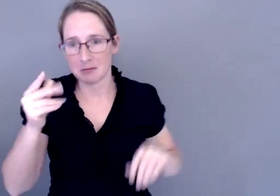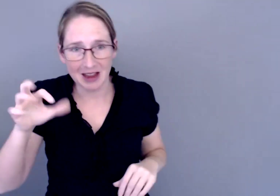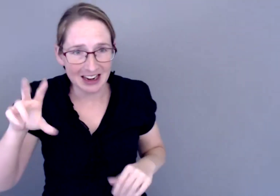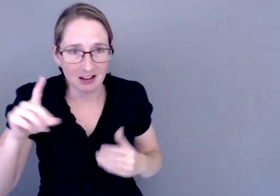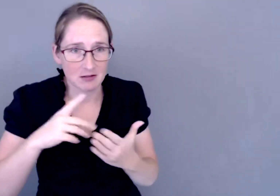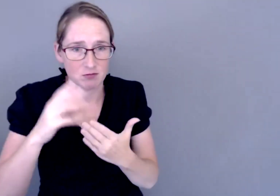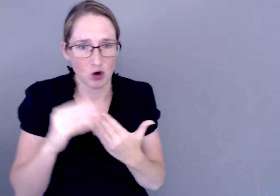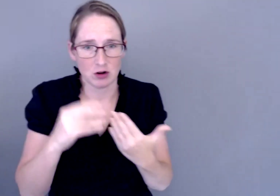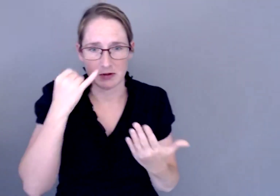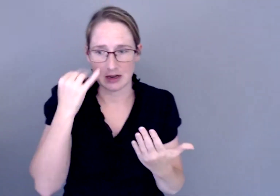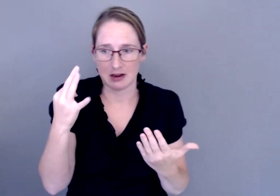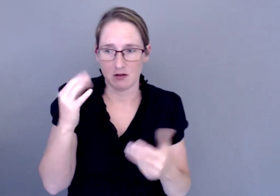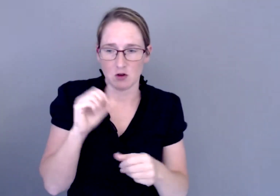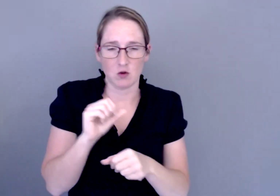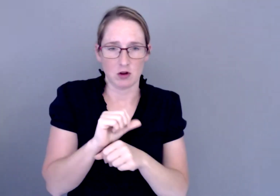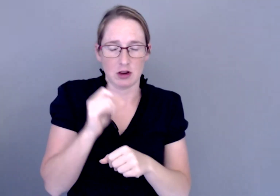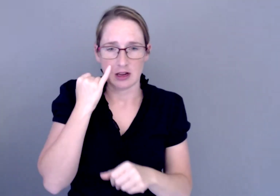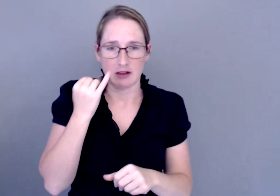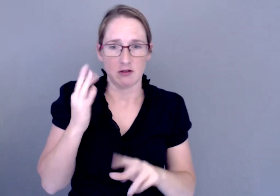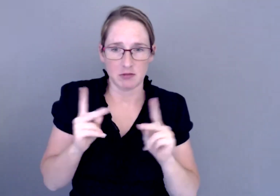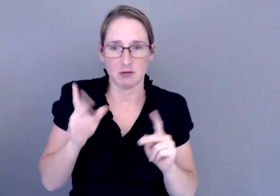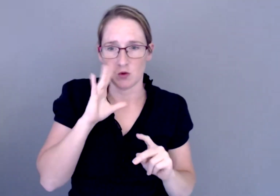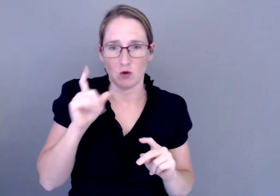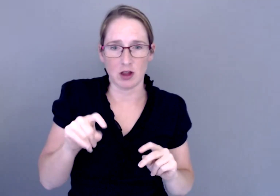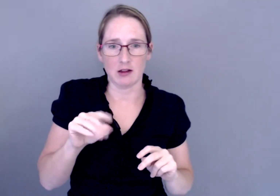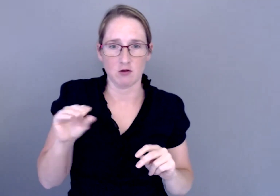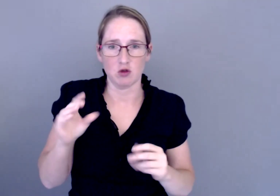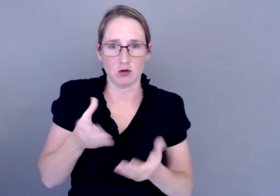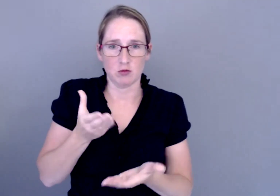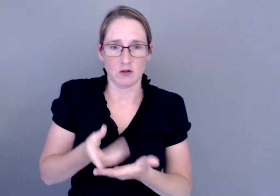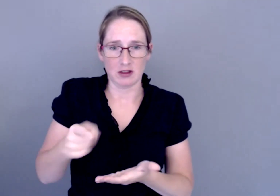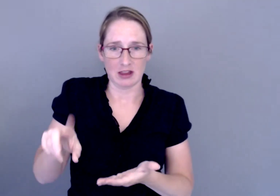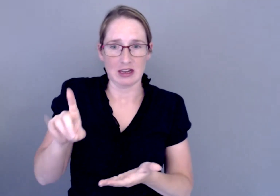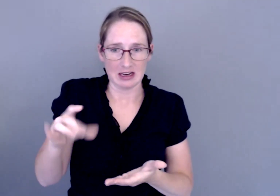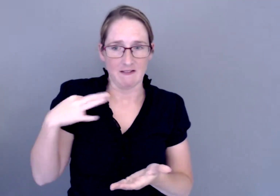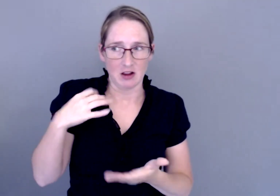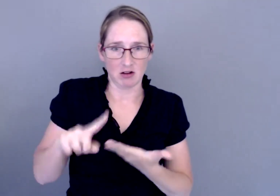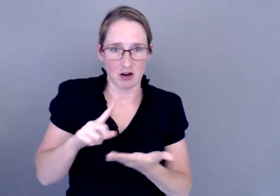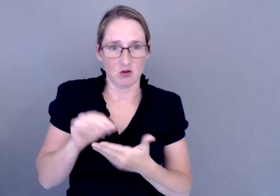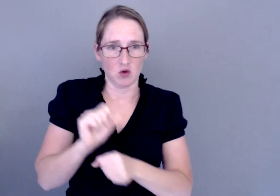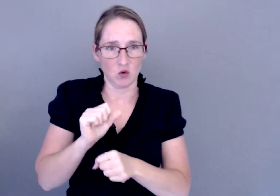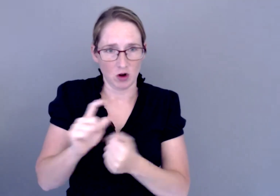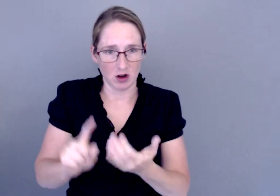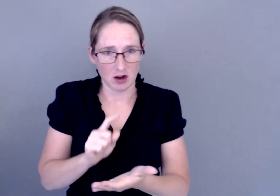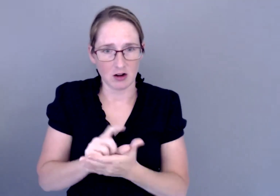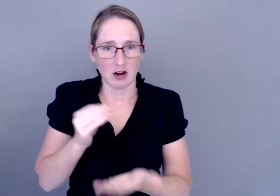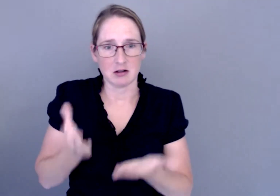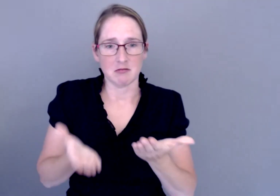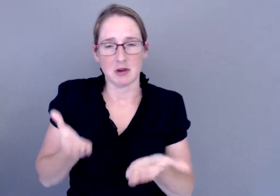program, if work required, like if people are going to have to be proving that they've done volunteer hours or work hours, and maybe there can